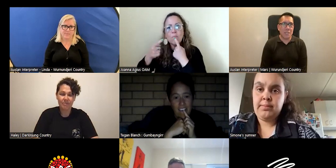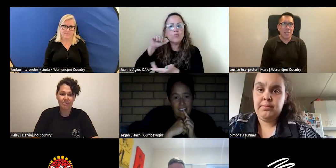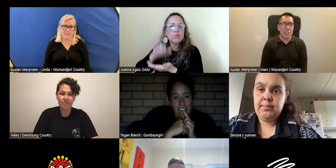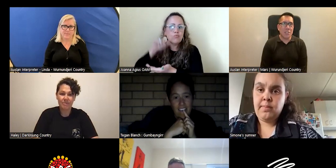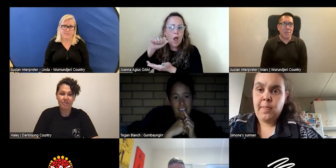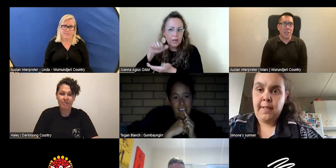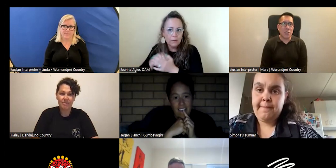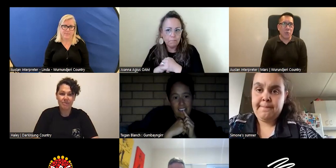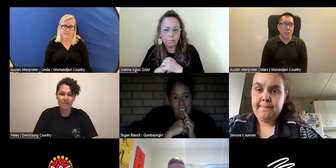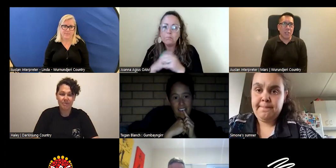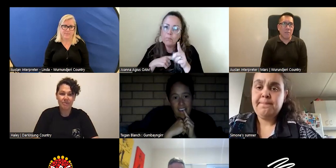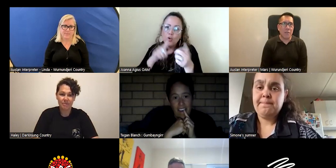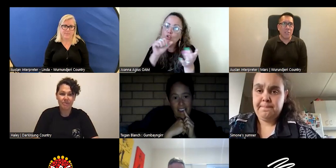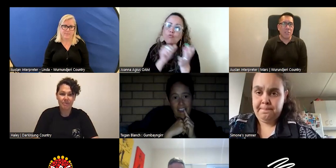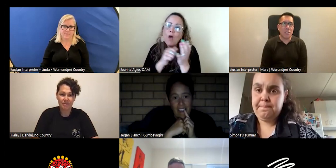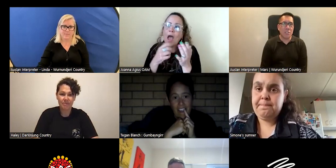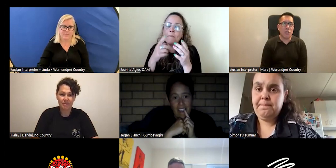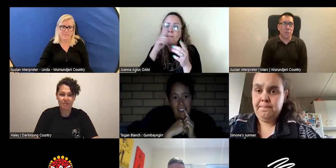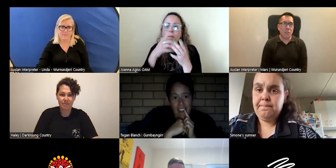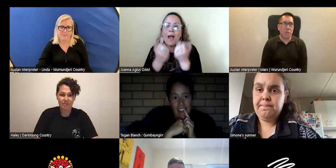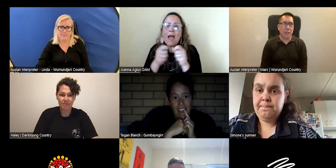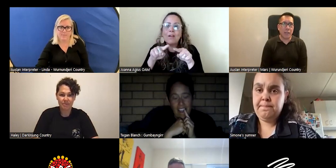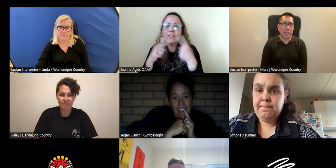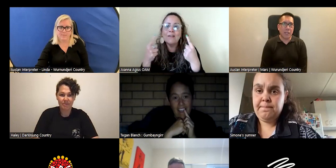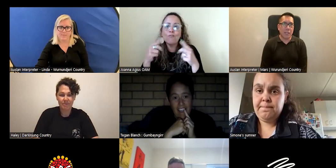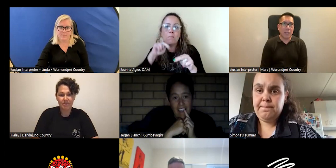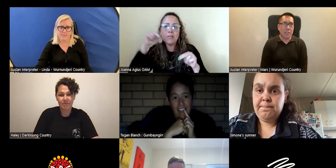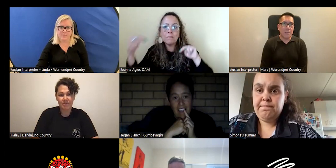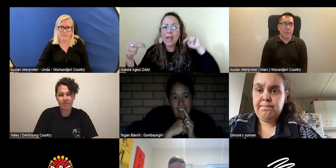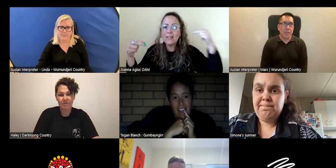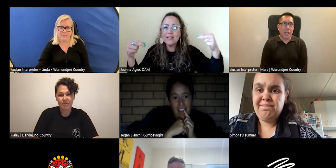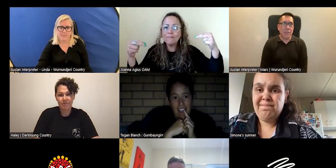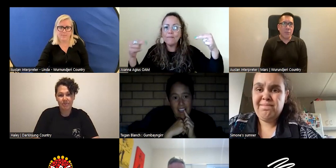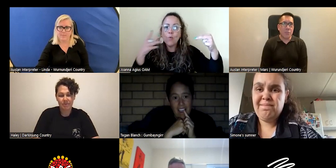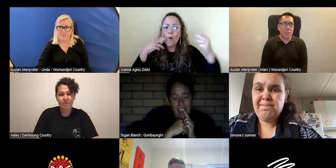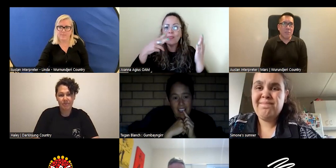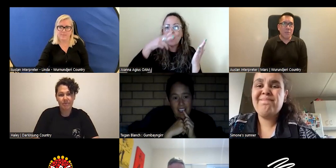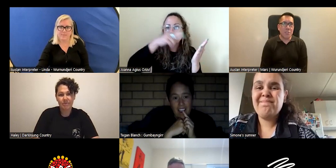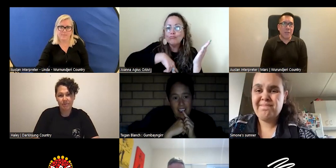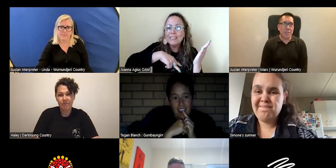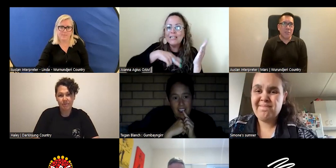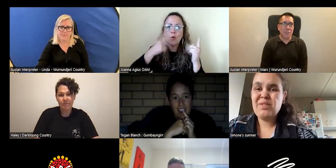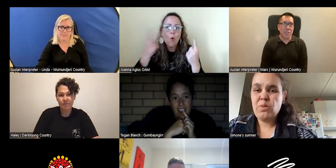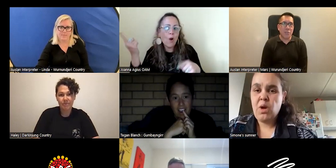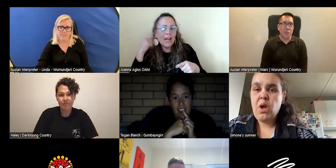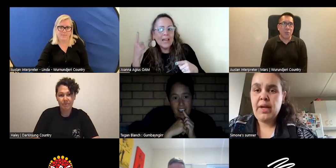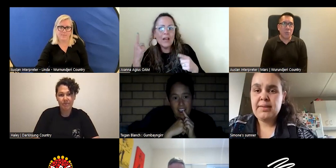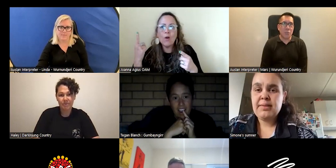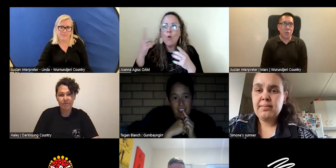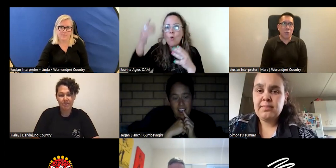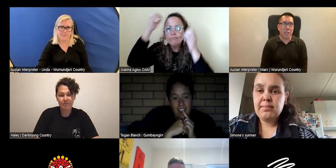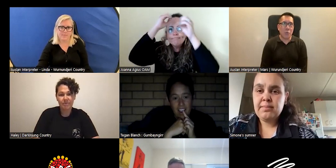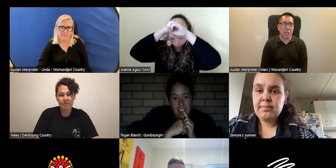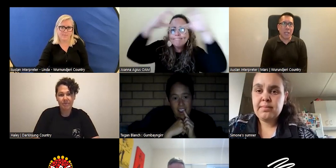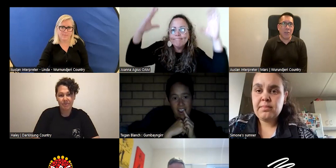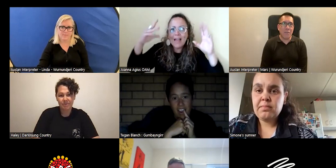process, just to make sure that information is interpreted correctly. And there's also different perspectives on that too. So when